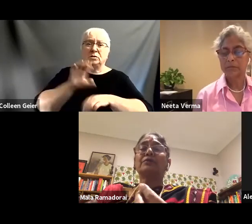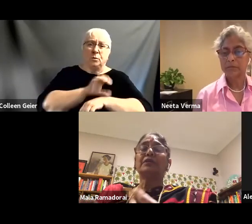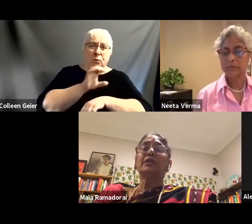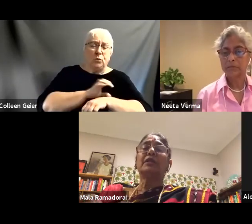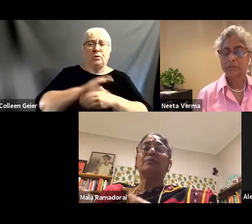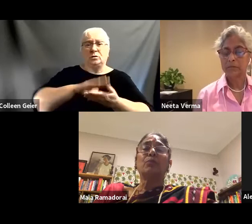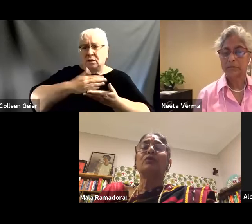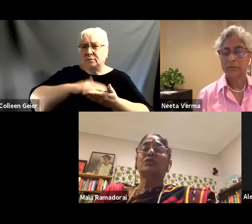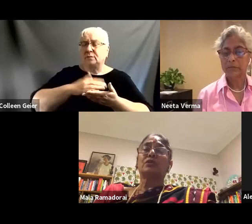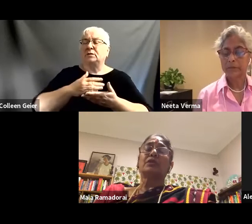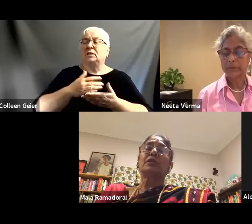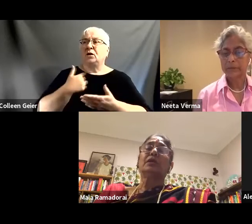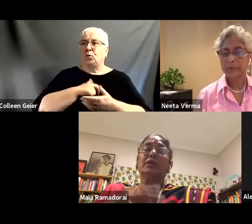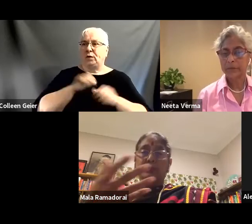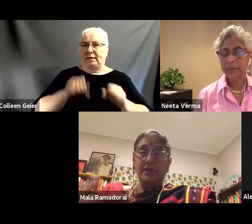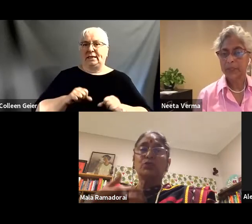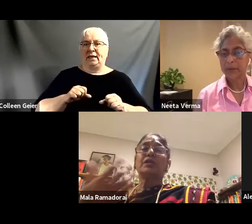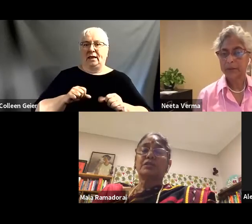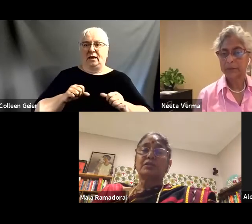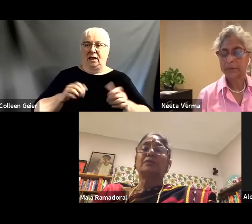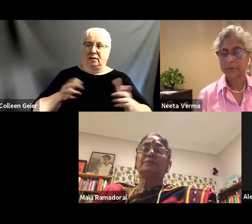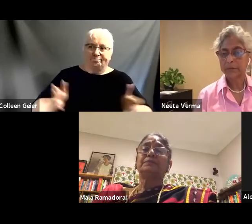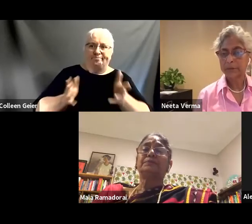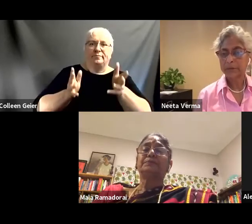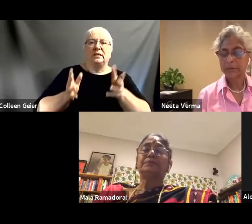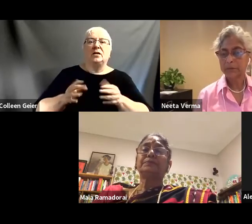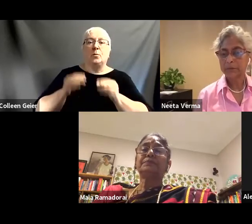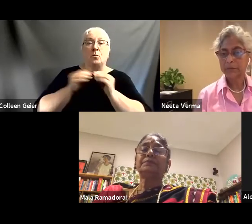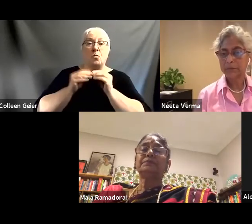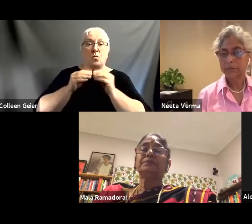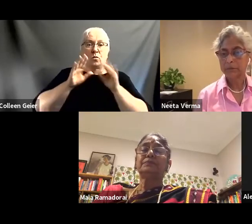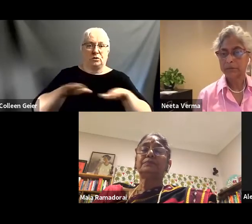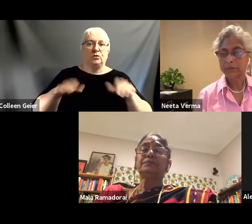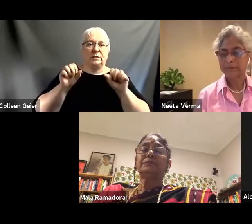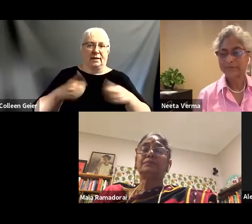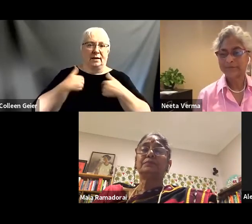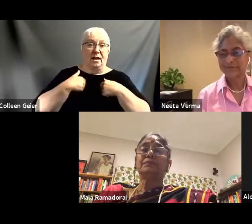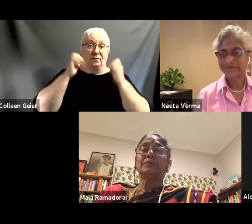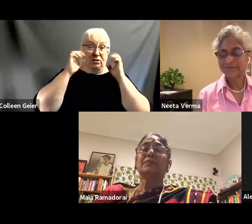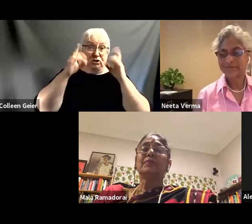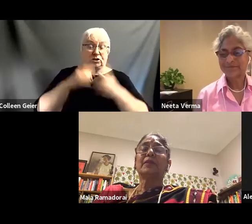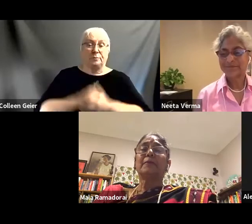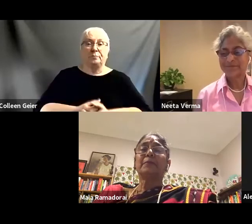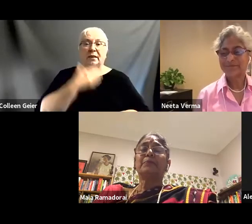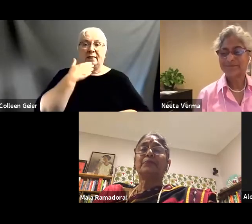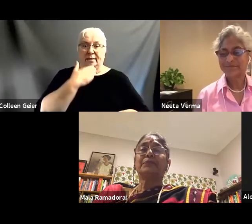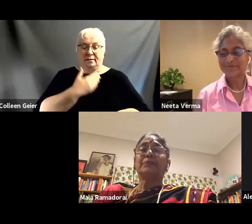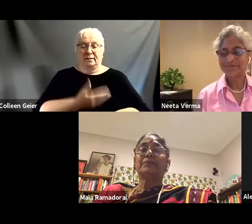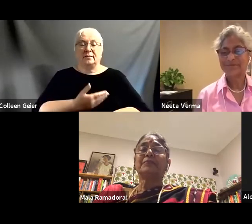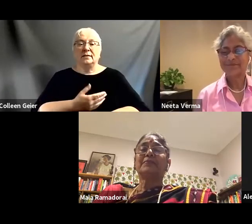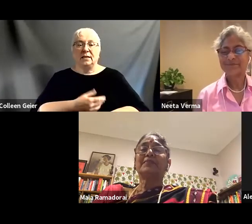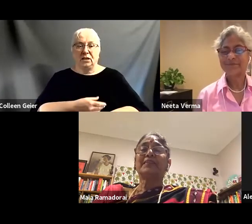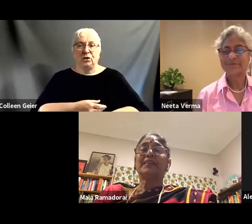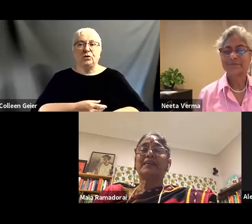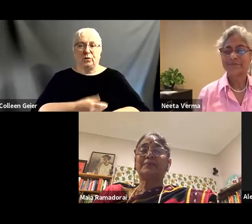some part of it and get more children educated. Thank you, and that certainly chimes in with